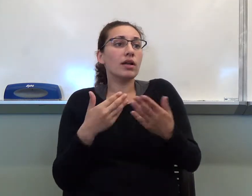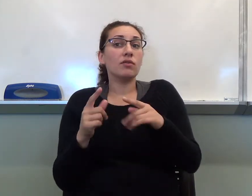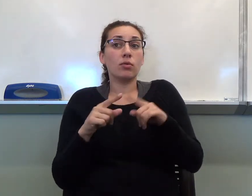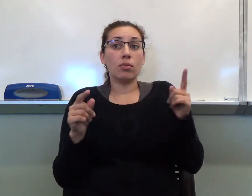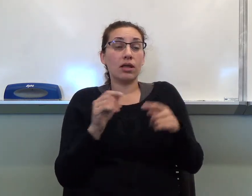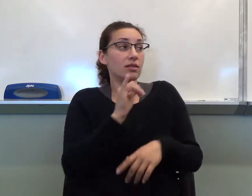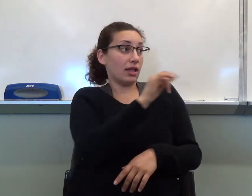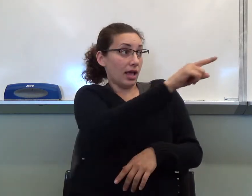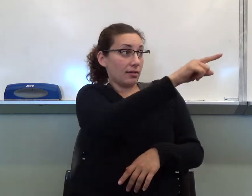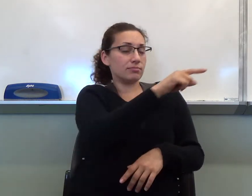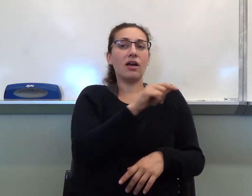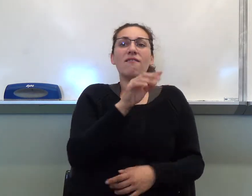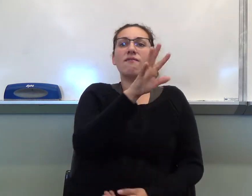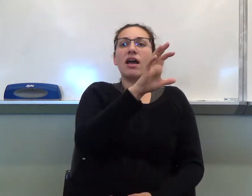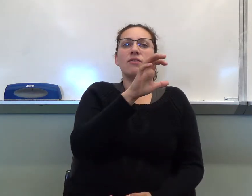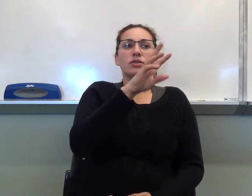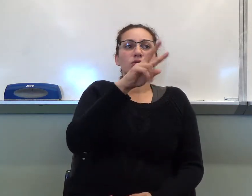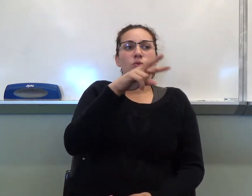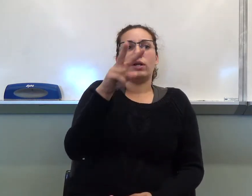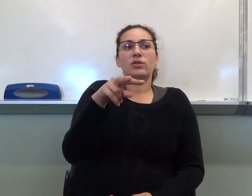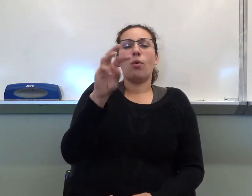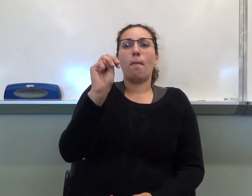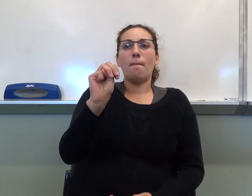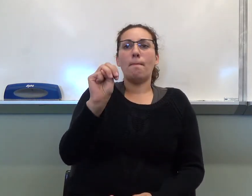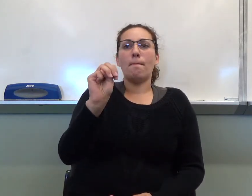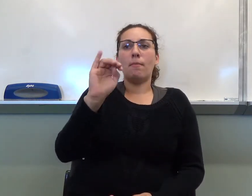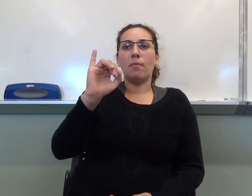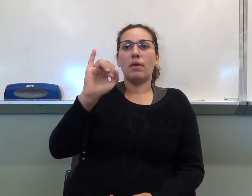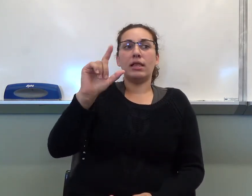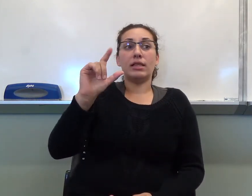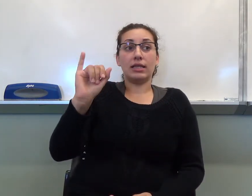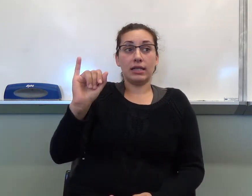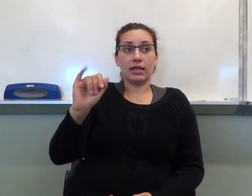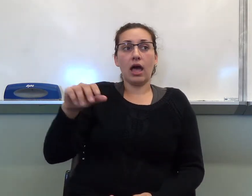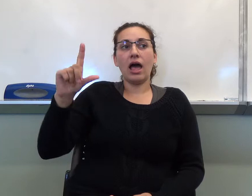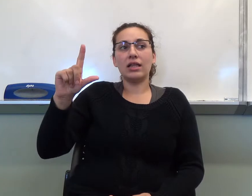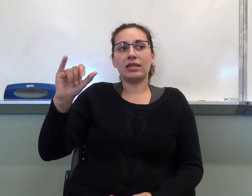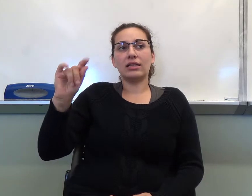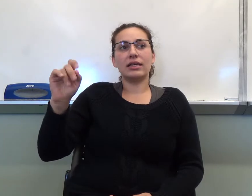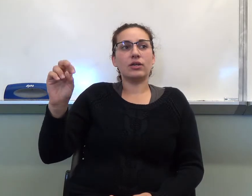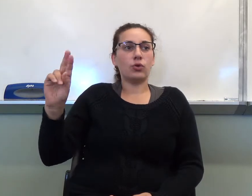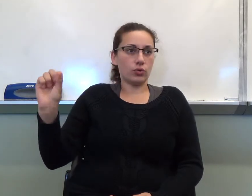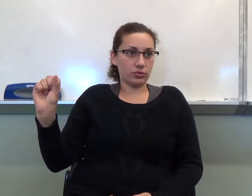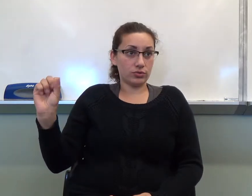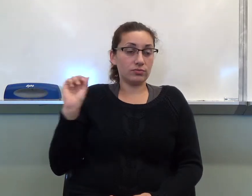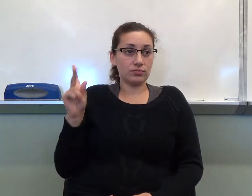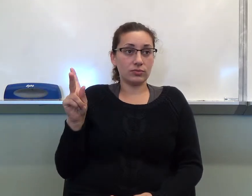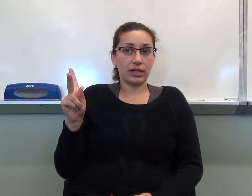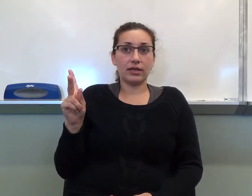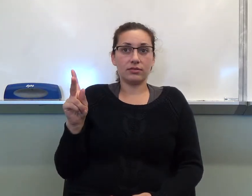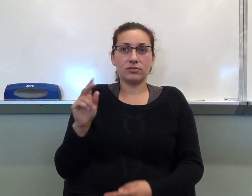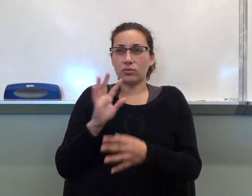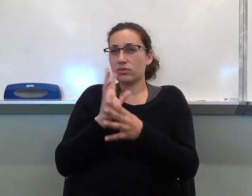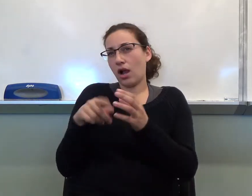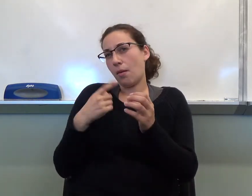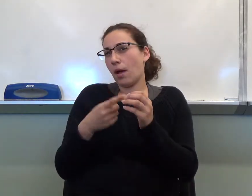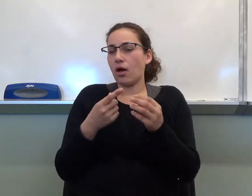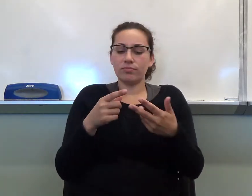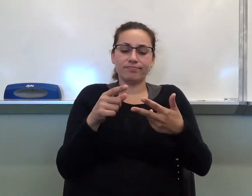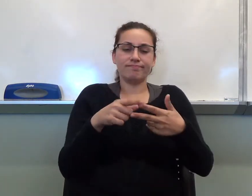milliliters. So we're going to look at things like liters and milliliters today, and we'll also talk about grams, which is the unit of